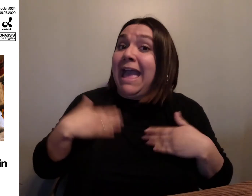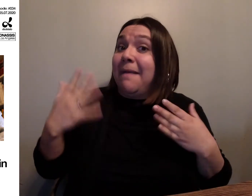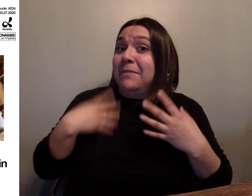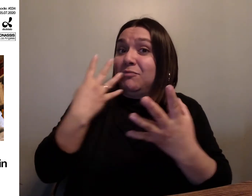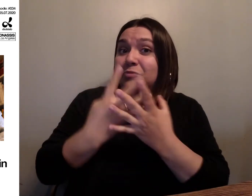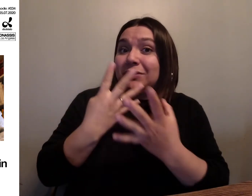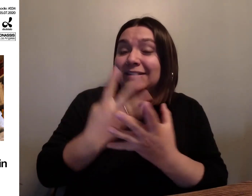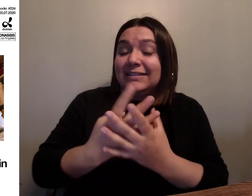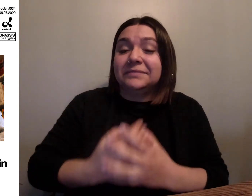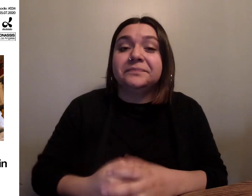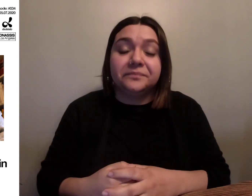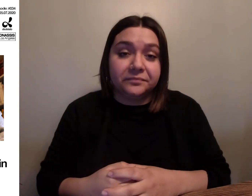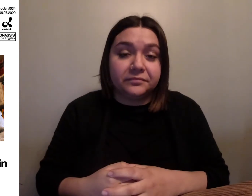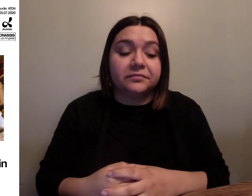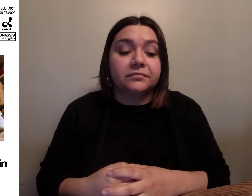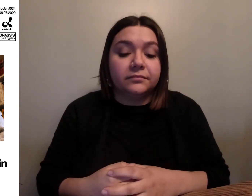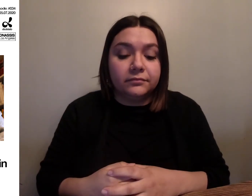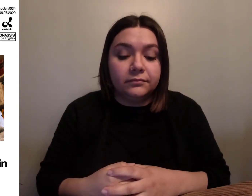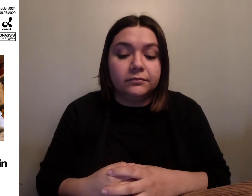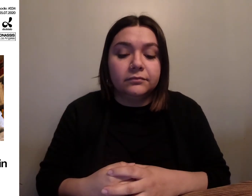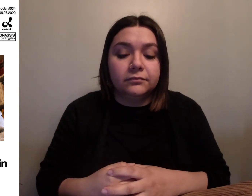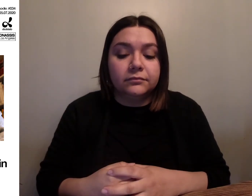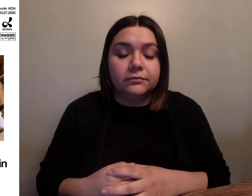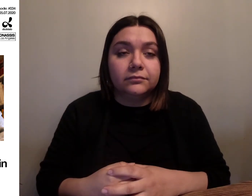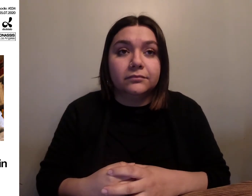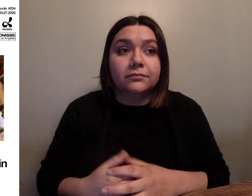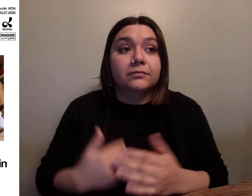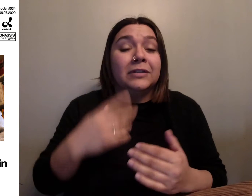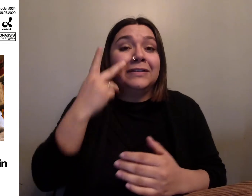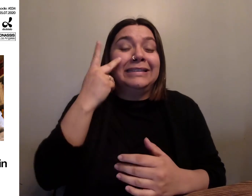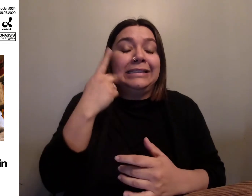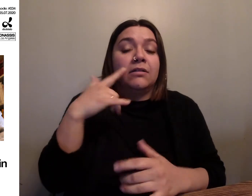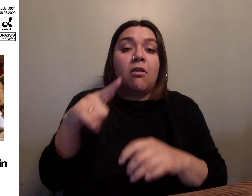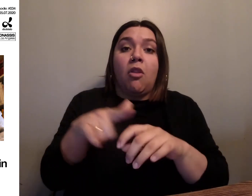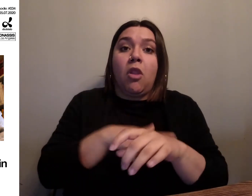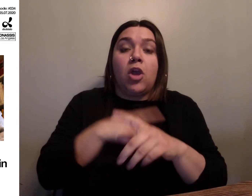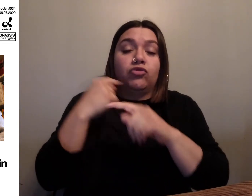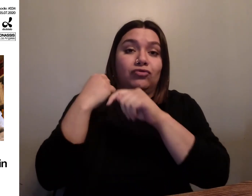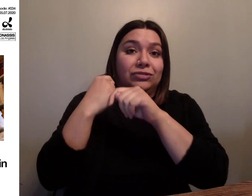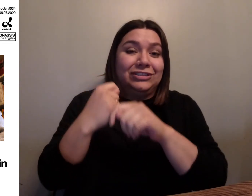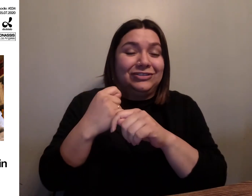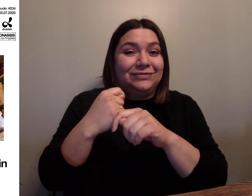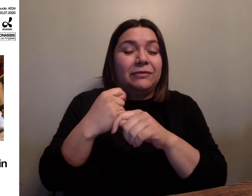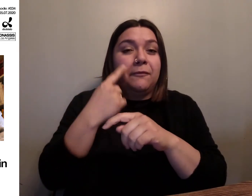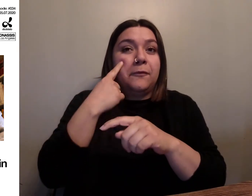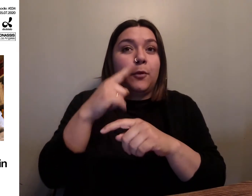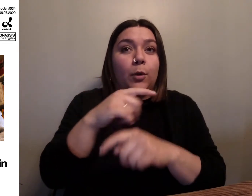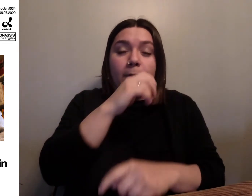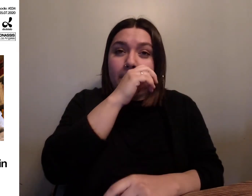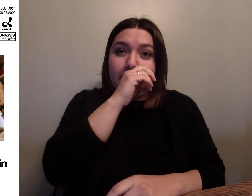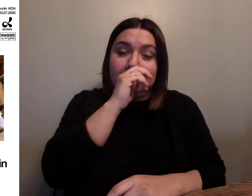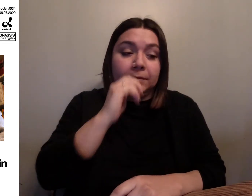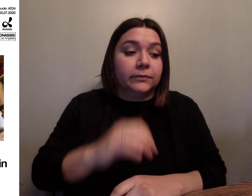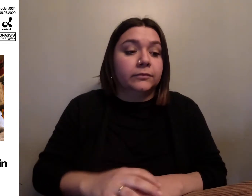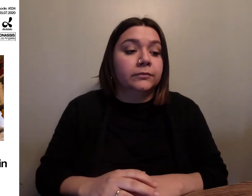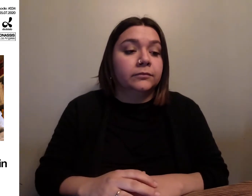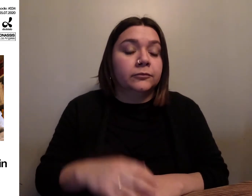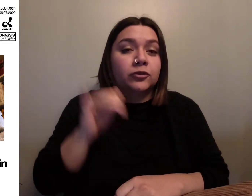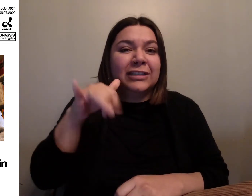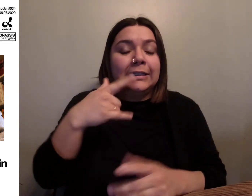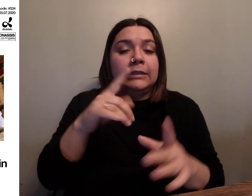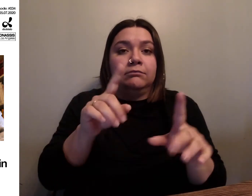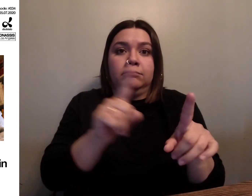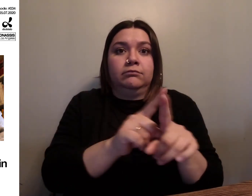prison, that indeed there has been a long tradition of finding even